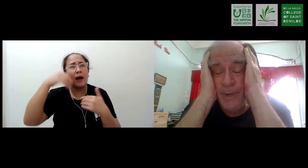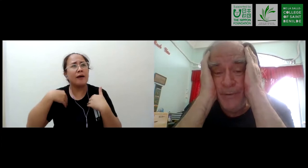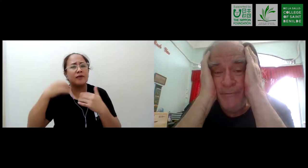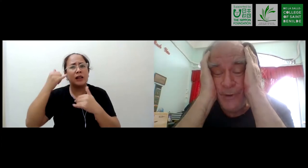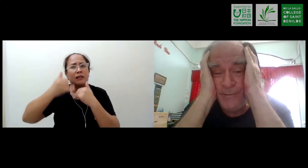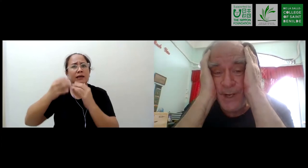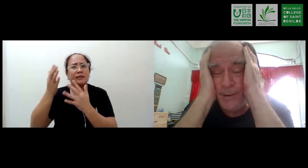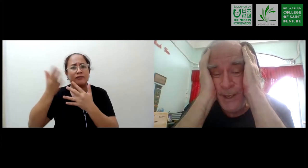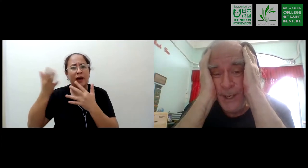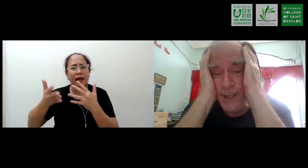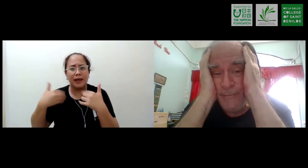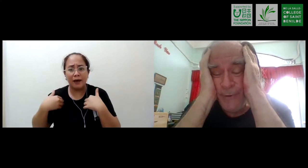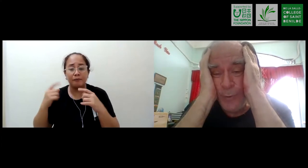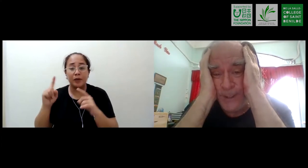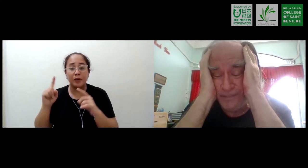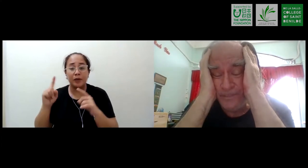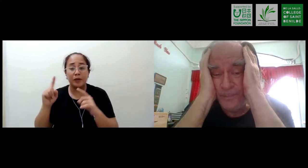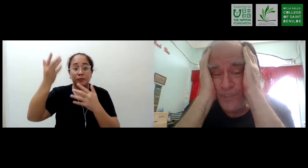of the first file if you want.